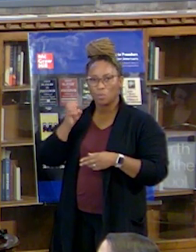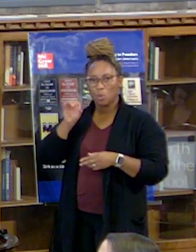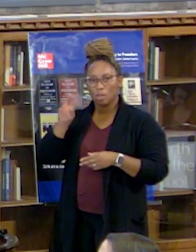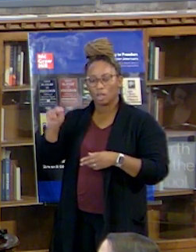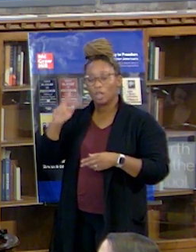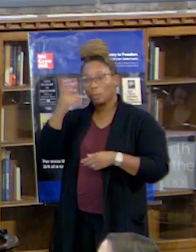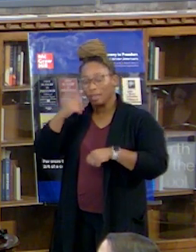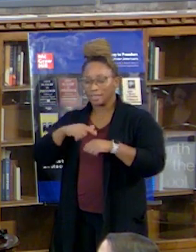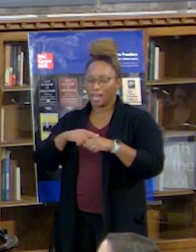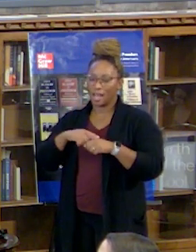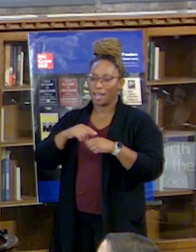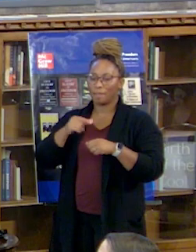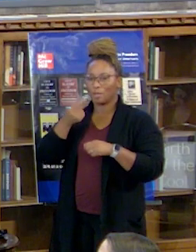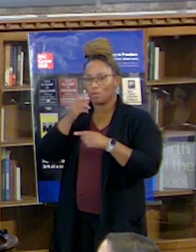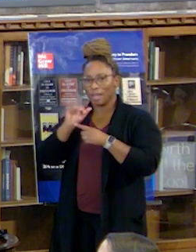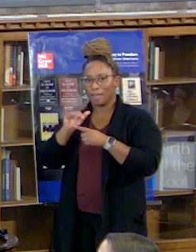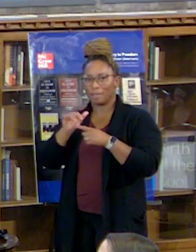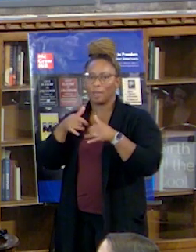award-winning